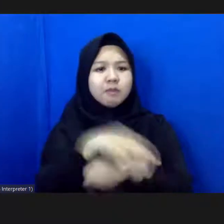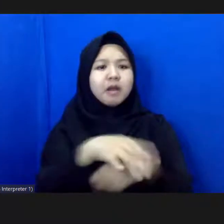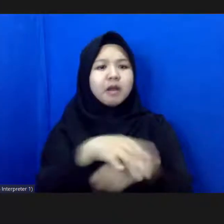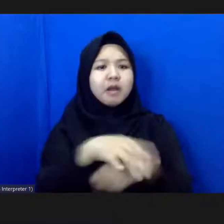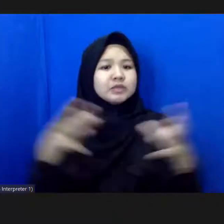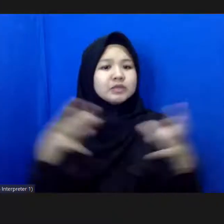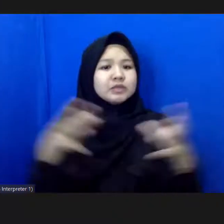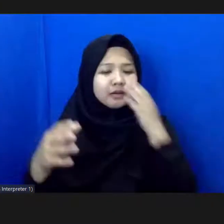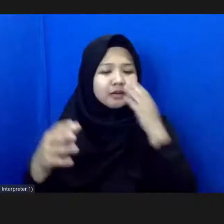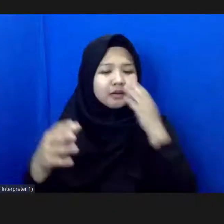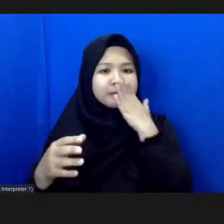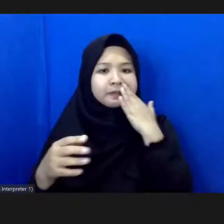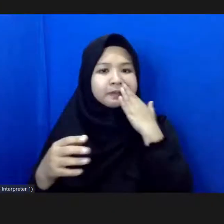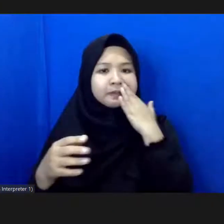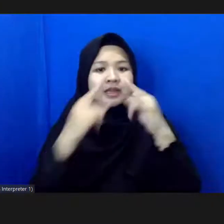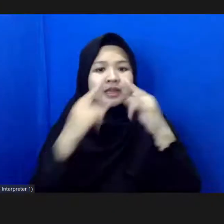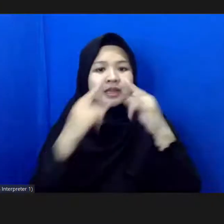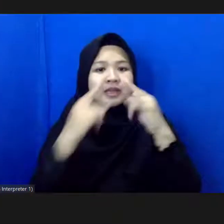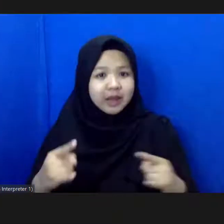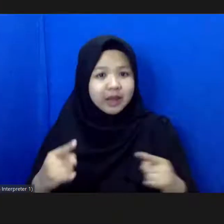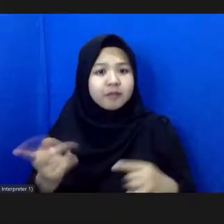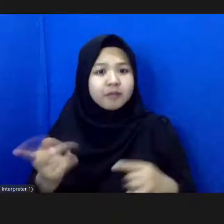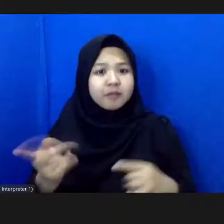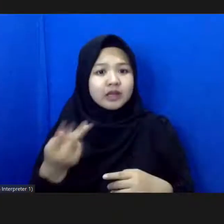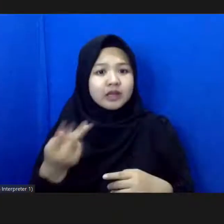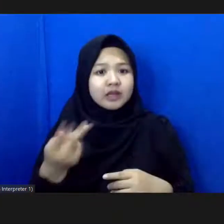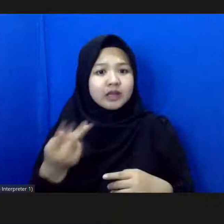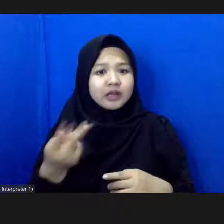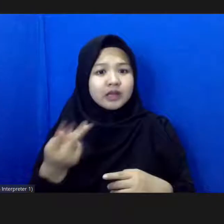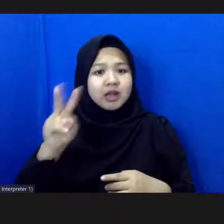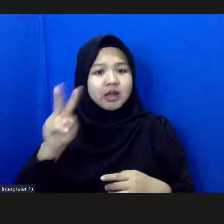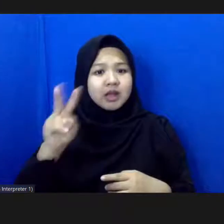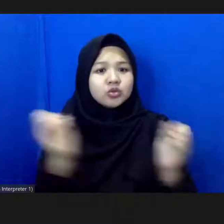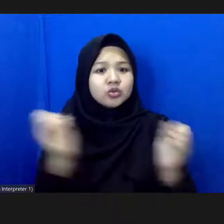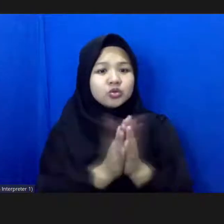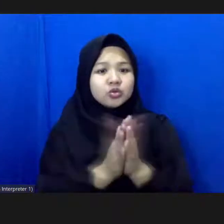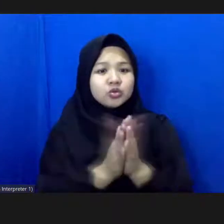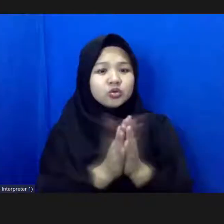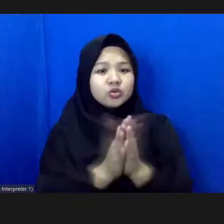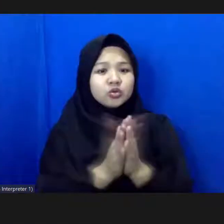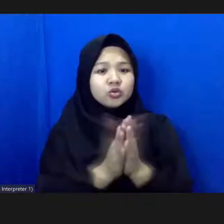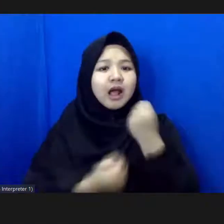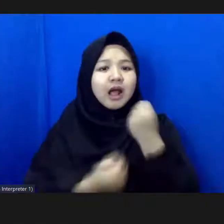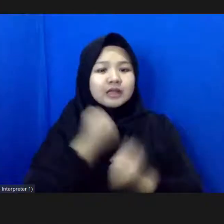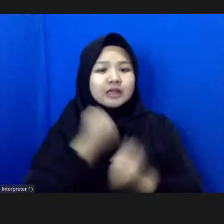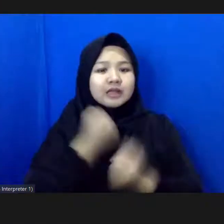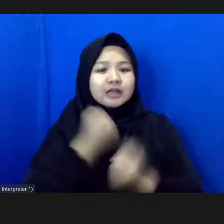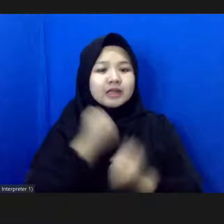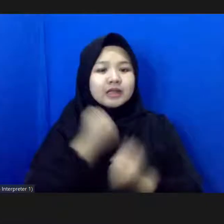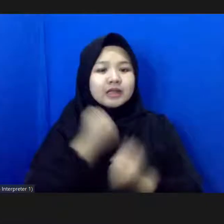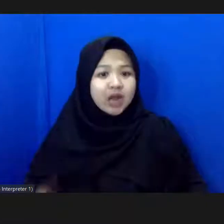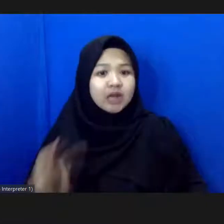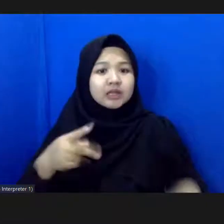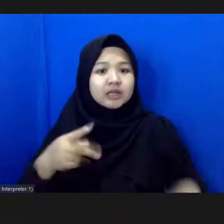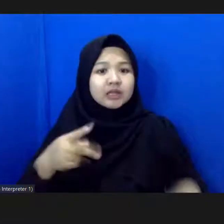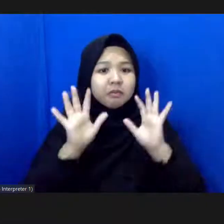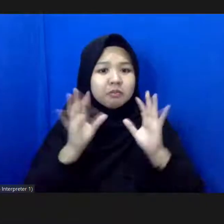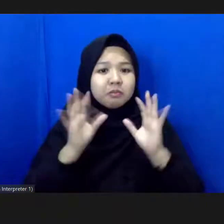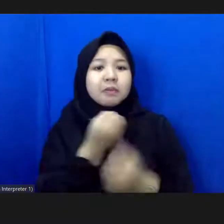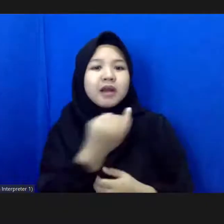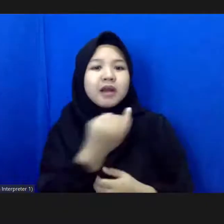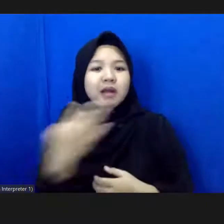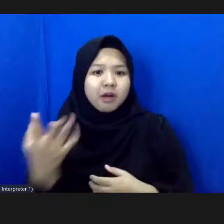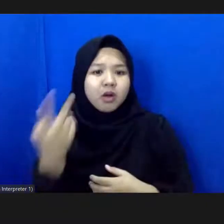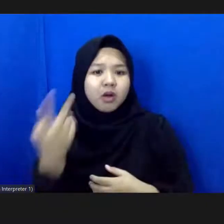the camps, with the presence of a large number of humanitarian actors, we were able to contain the spread